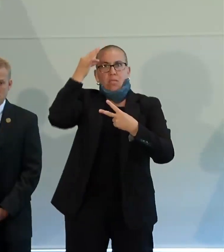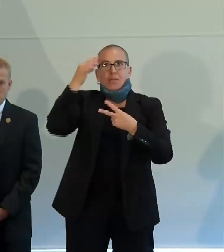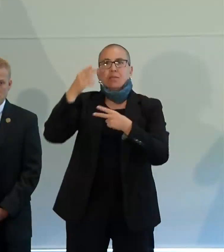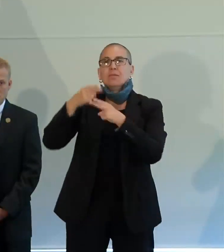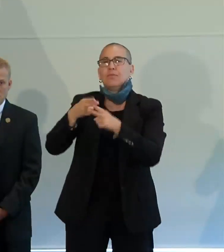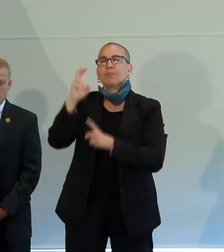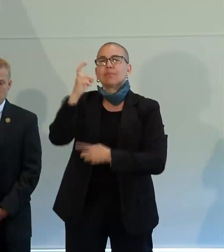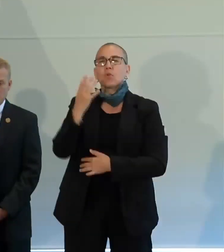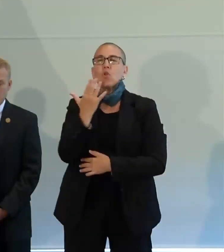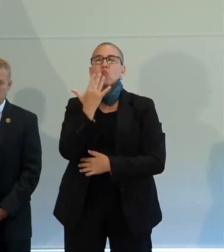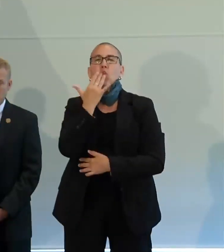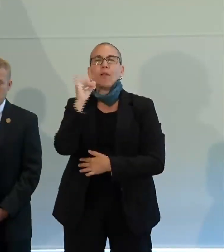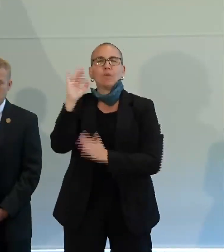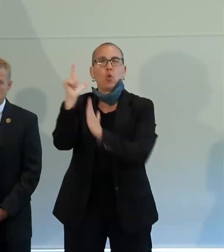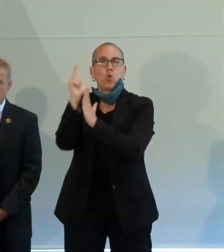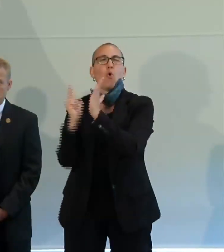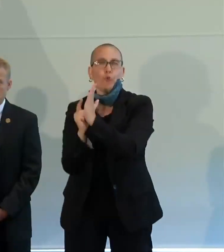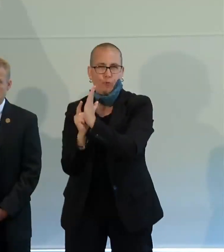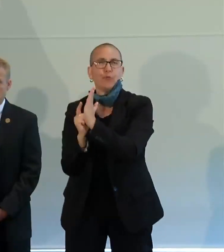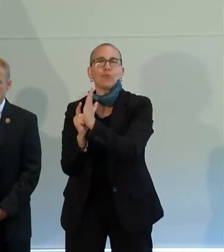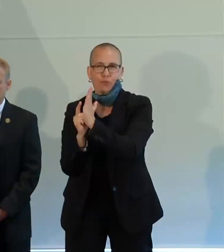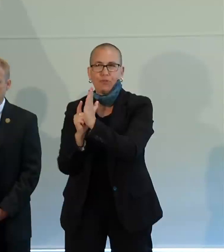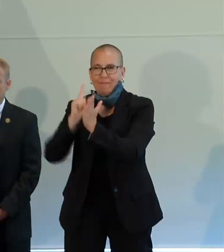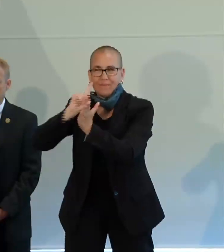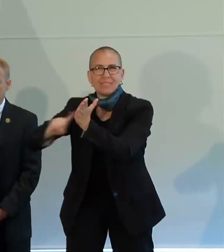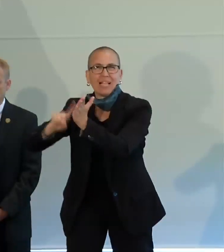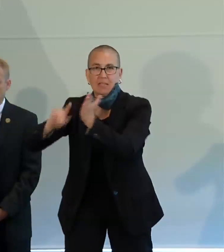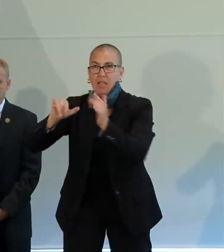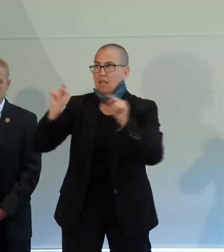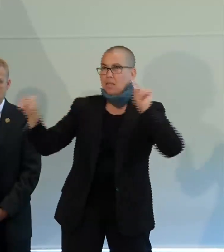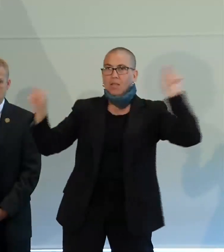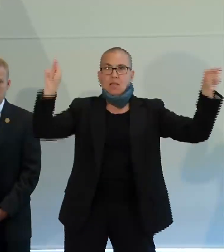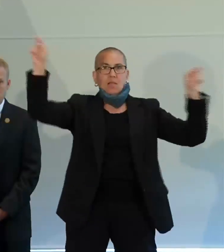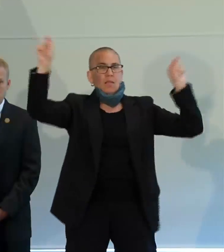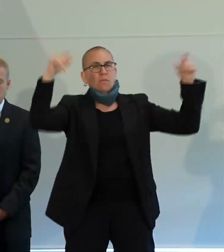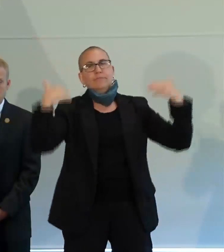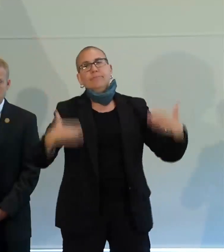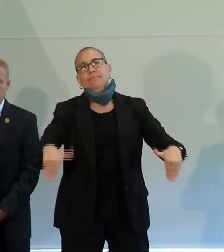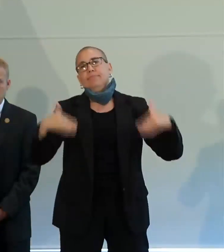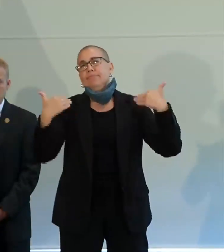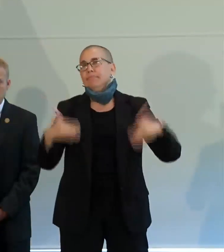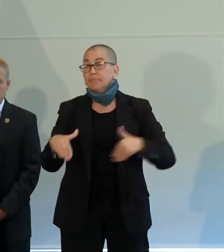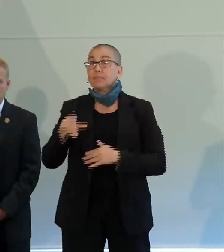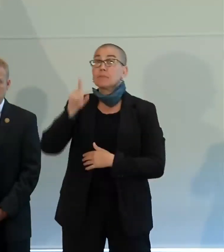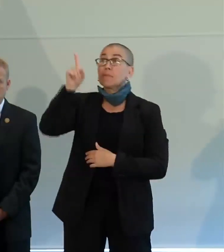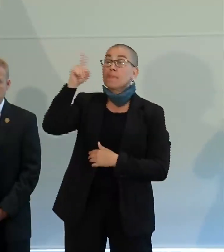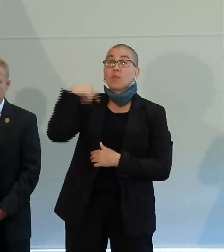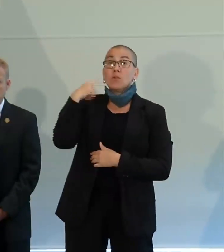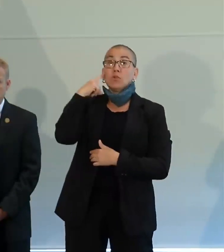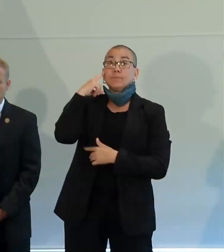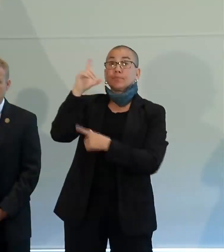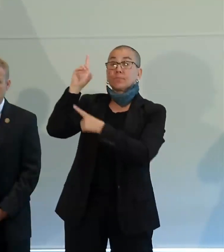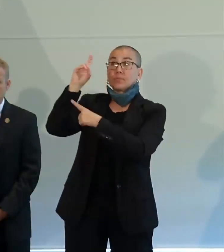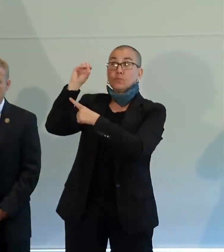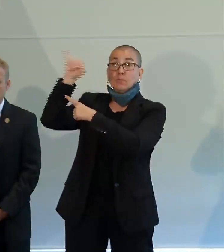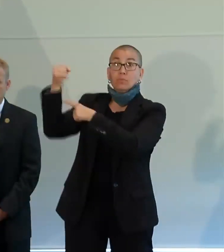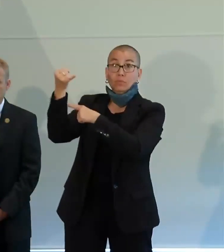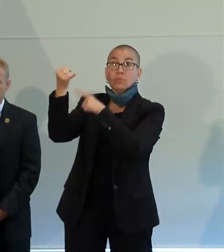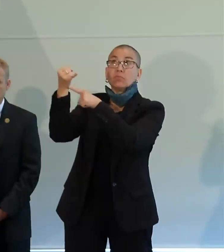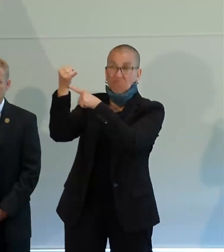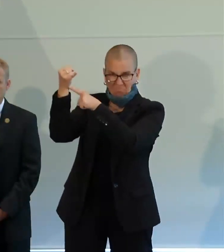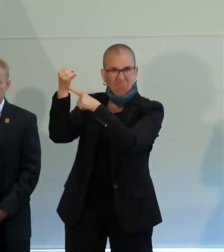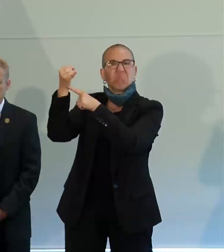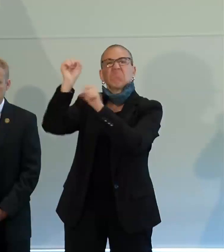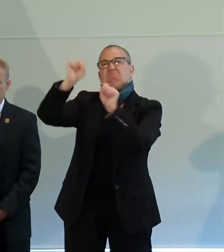investigation. I have heard directly from the leadership of the Department of Justice that there is full support for